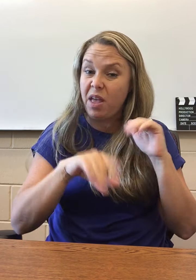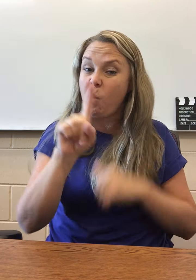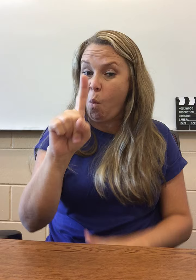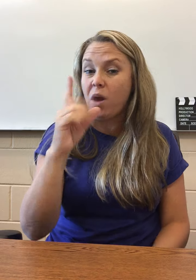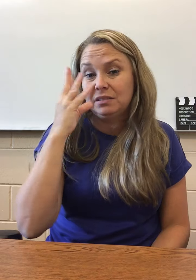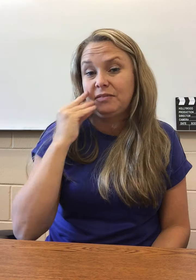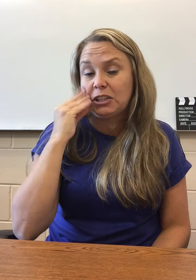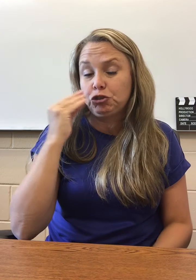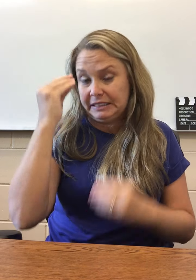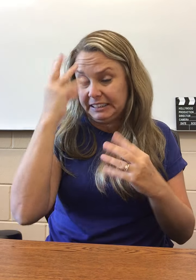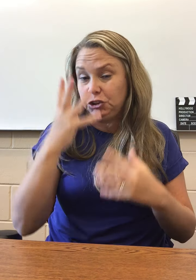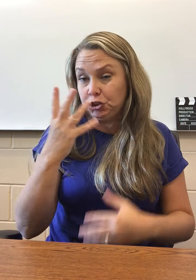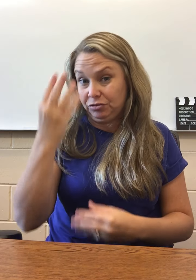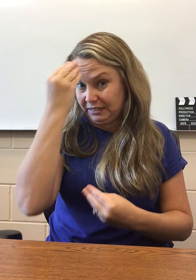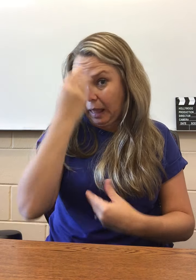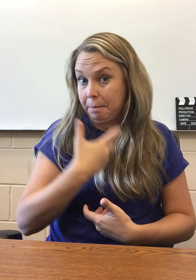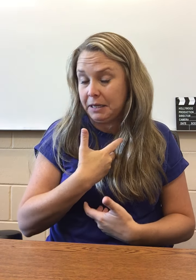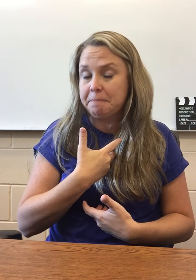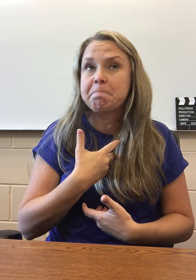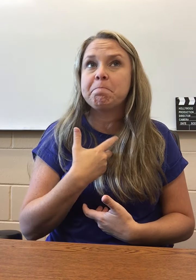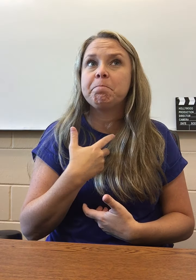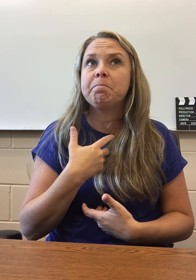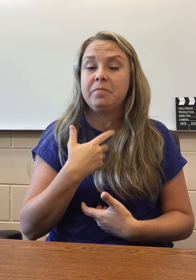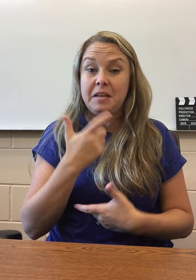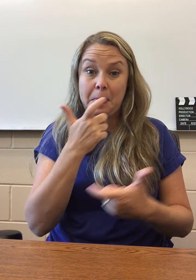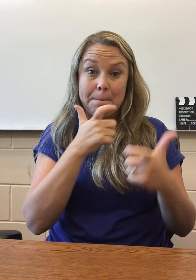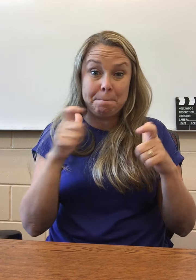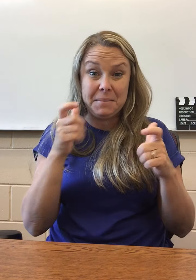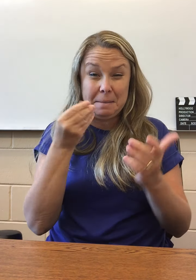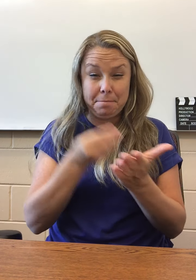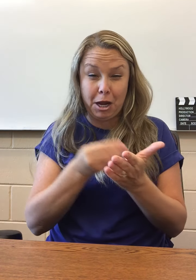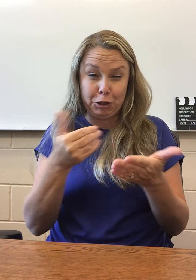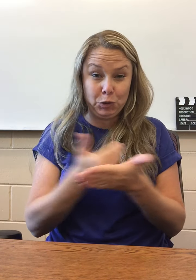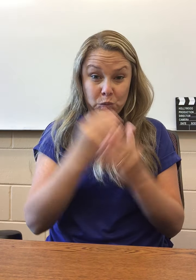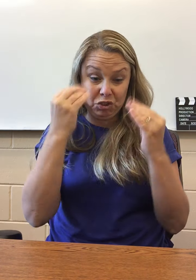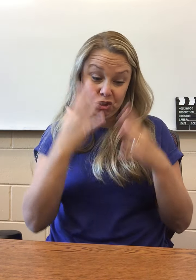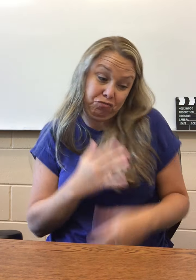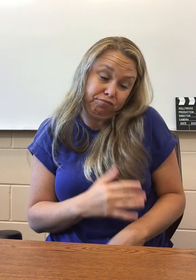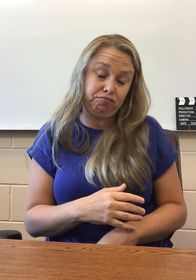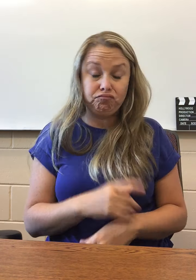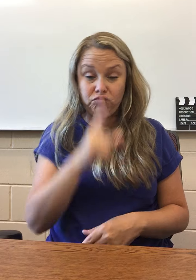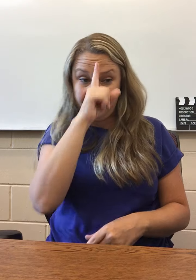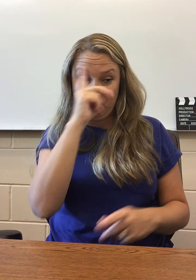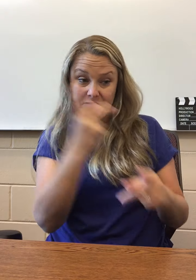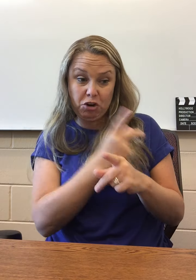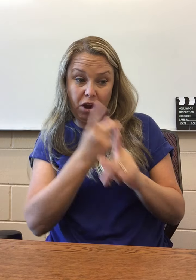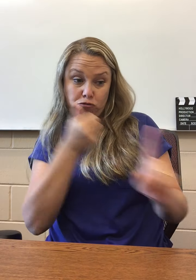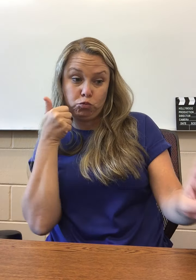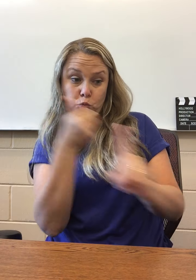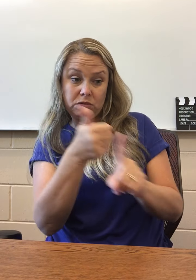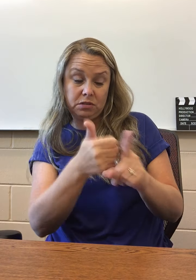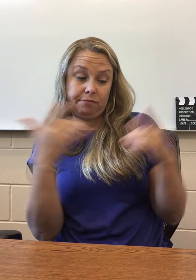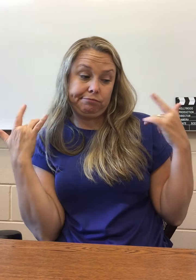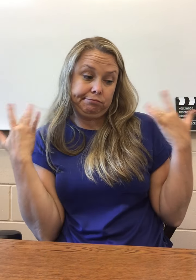me that the the the big money new teachers are going to have to figure this stuff out by themselves you know